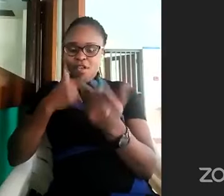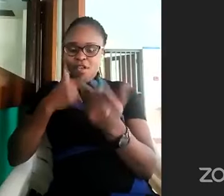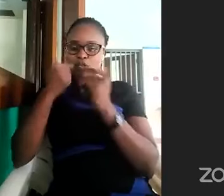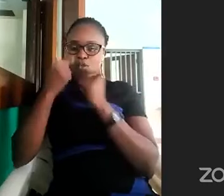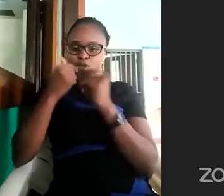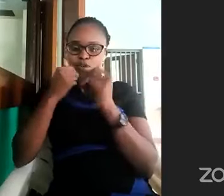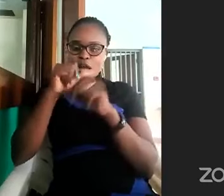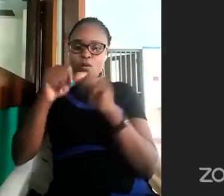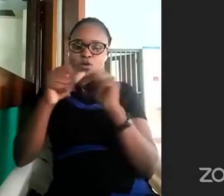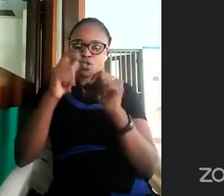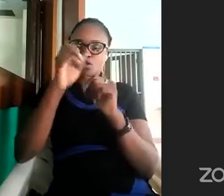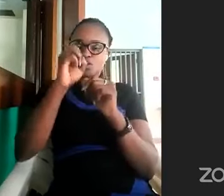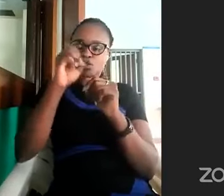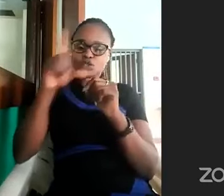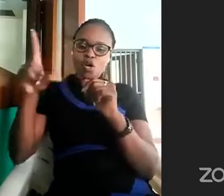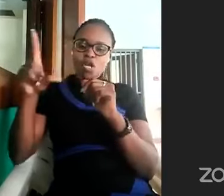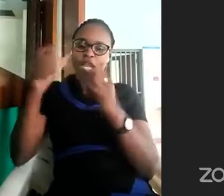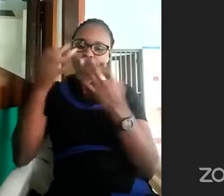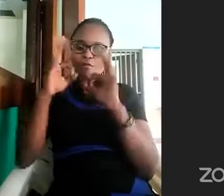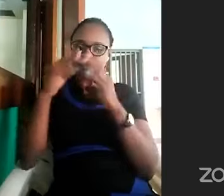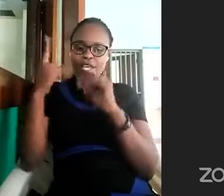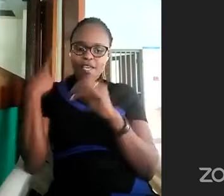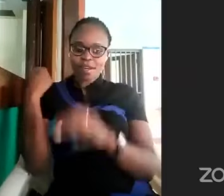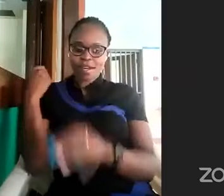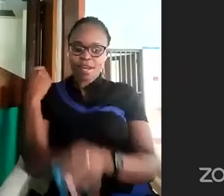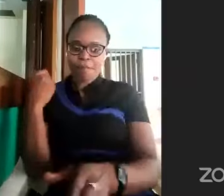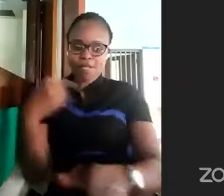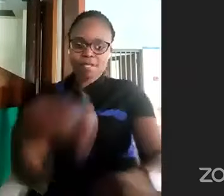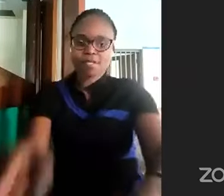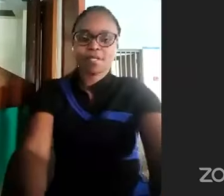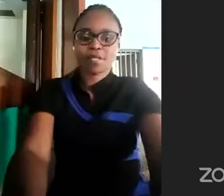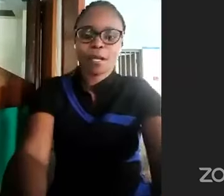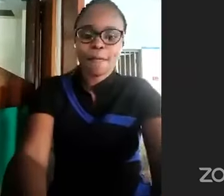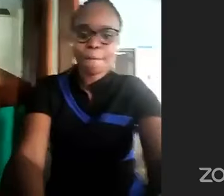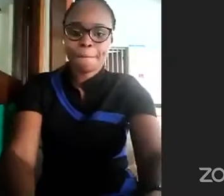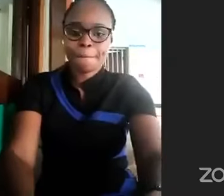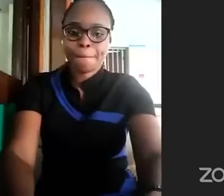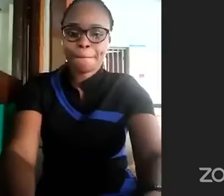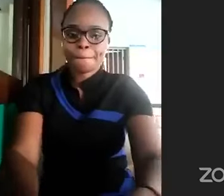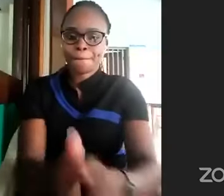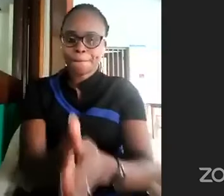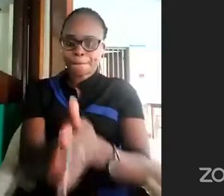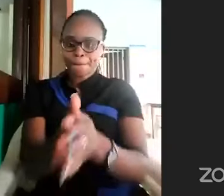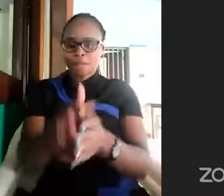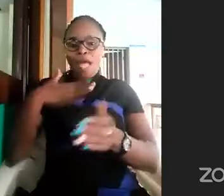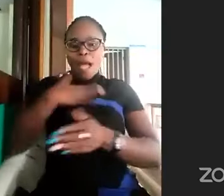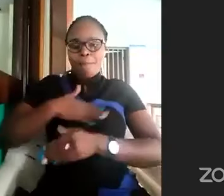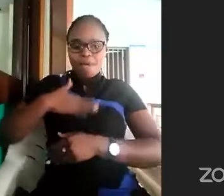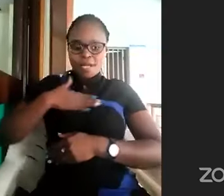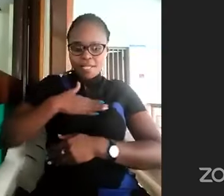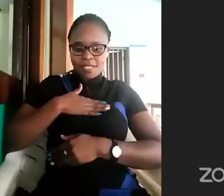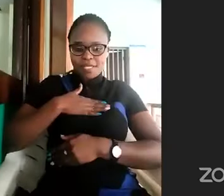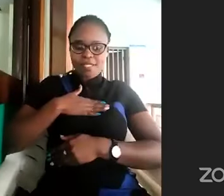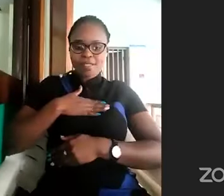believe they have been helping a number of people, and kindly find time and also visit the